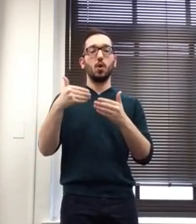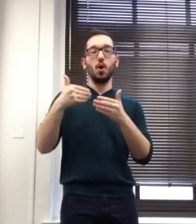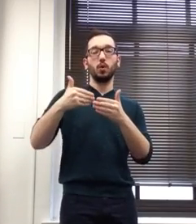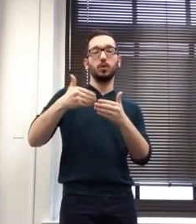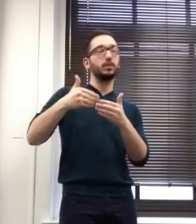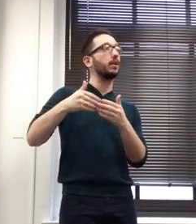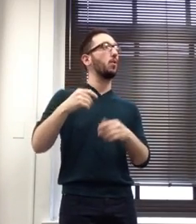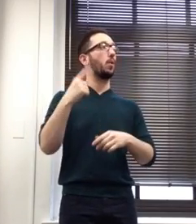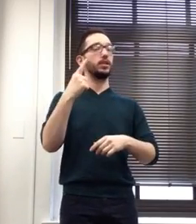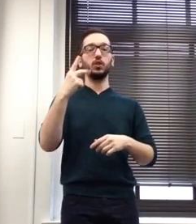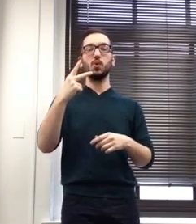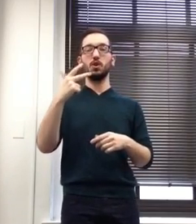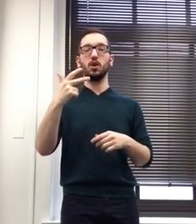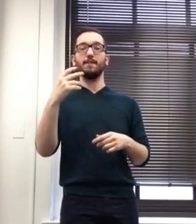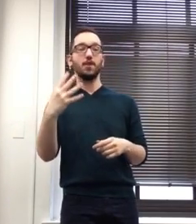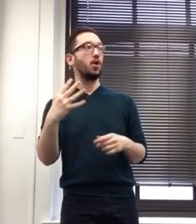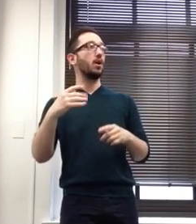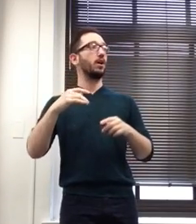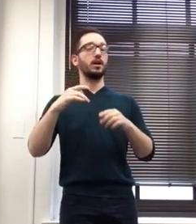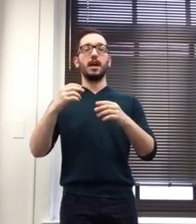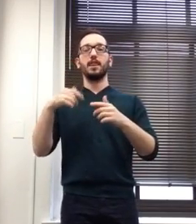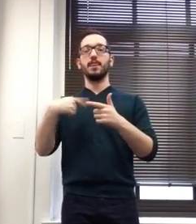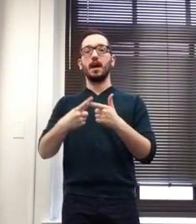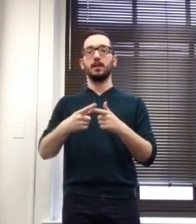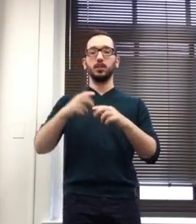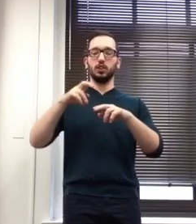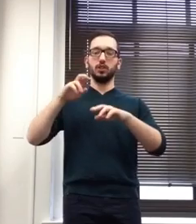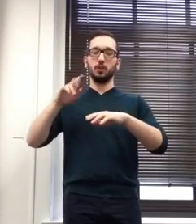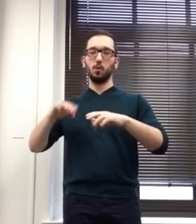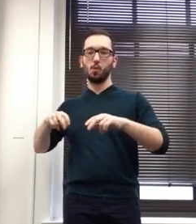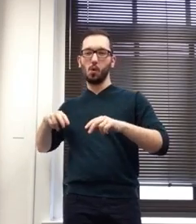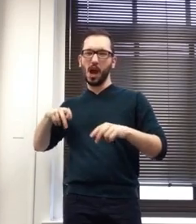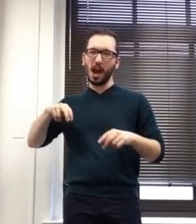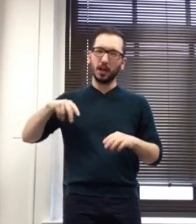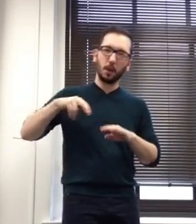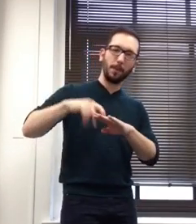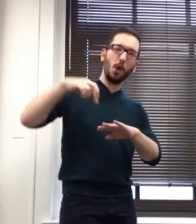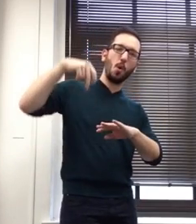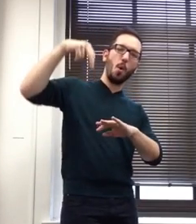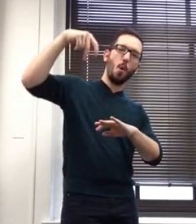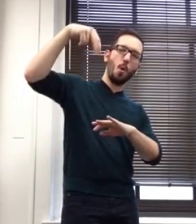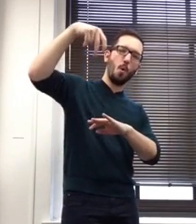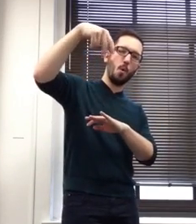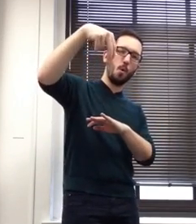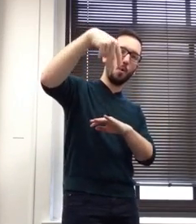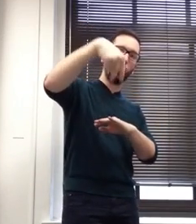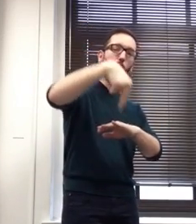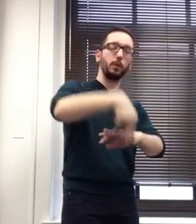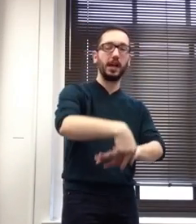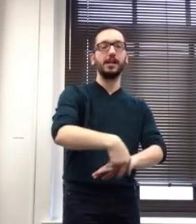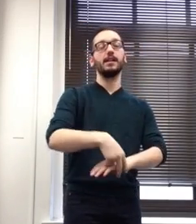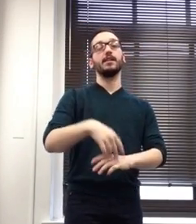2, 3, 4, 1, 2, 3, 4, off the board. Big hit, boy. Boom. He's up in the air. He's driving forward. He lands, and all of a sudden, he realizes, oh, I'm to take